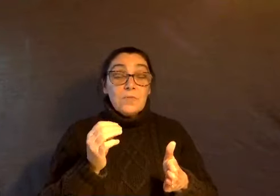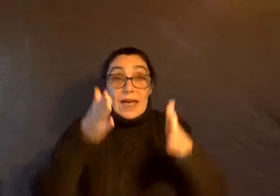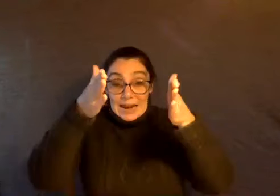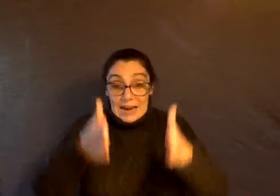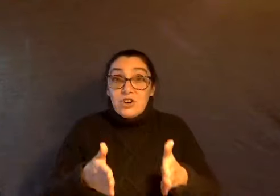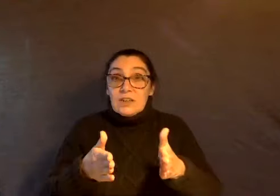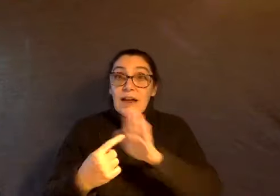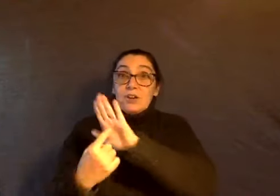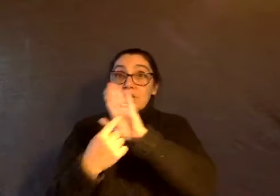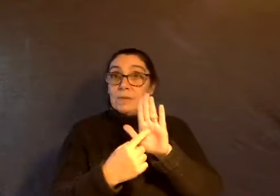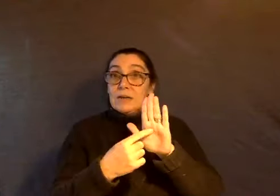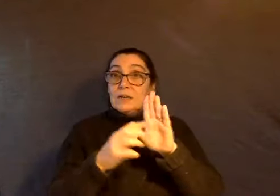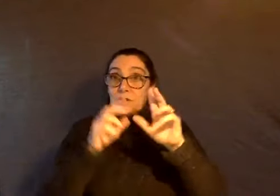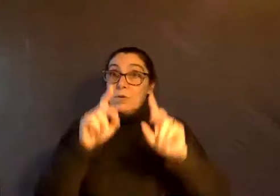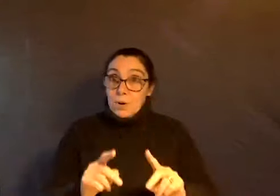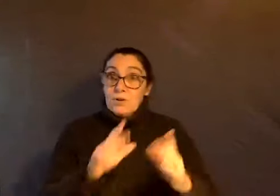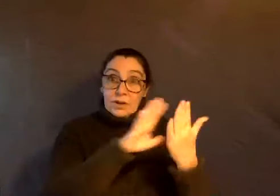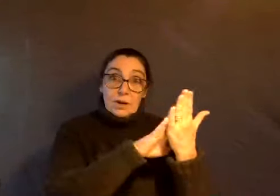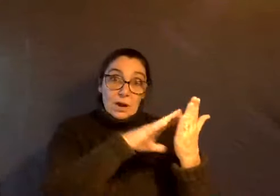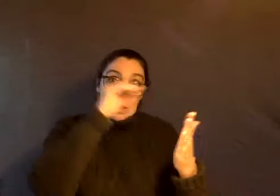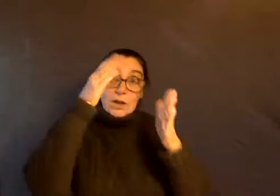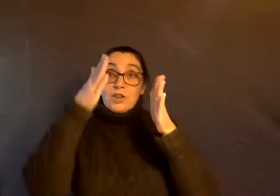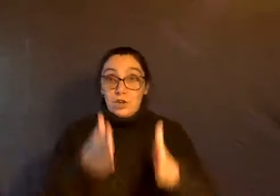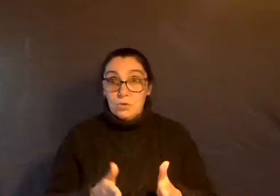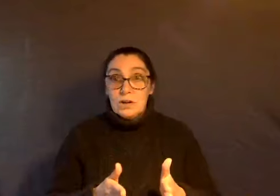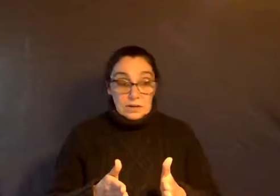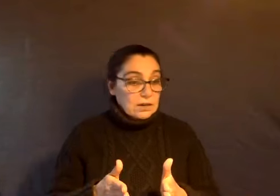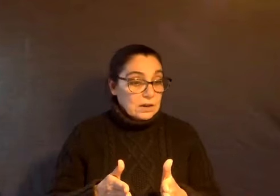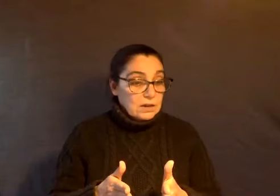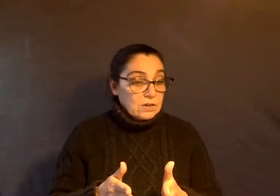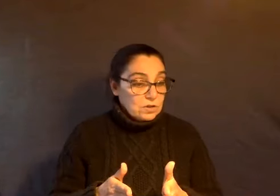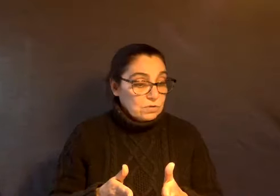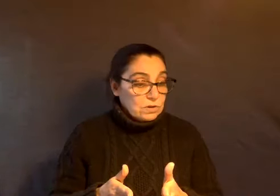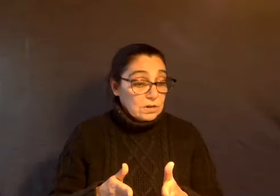that agent sign just means you're a person, a student.